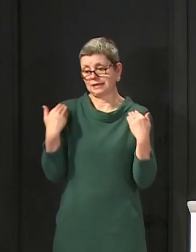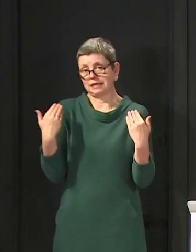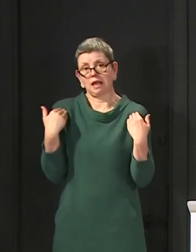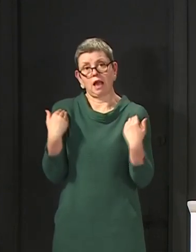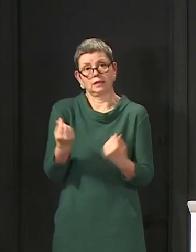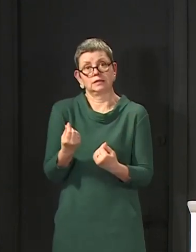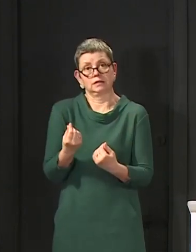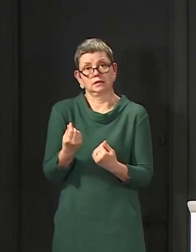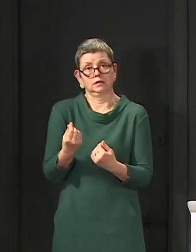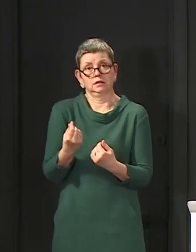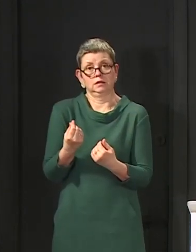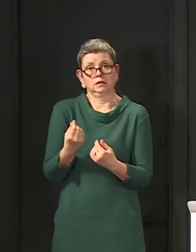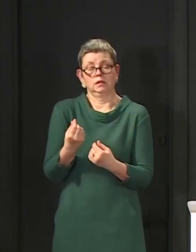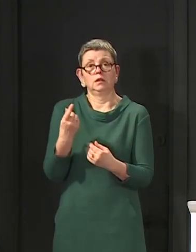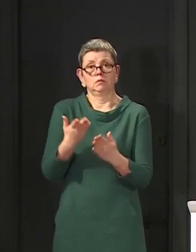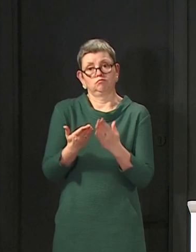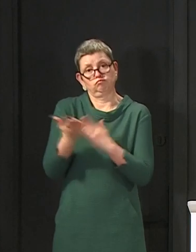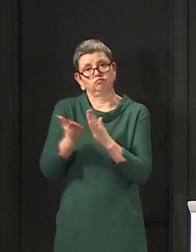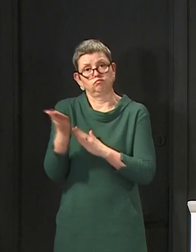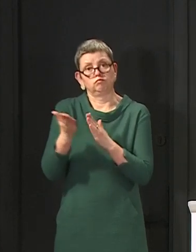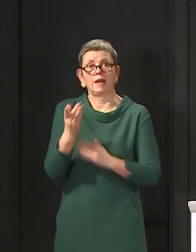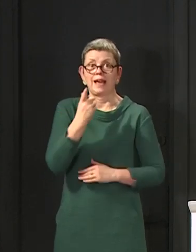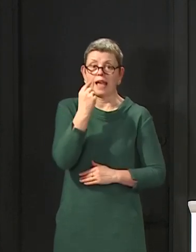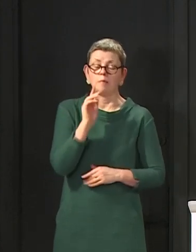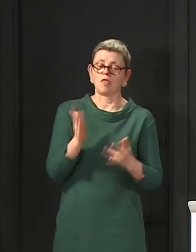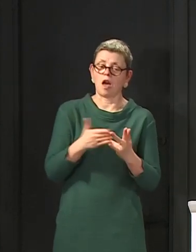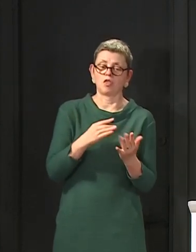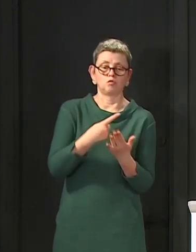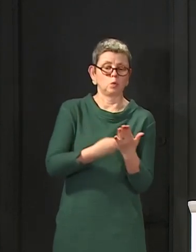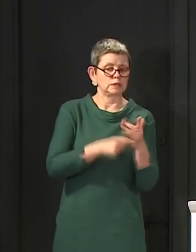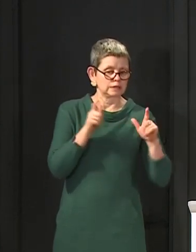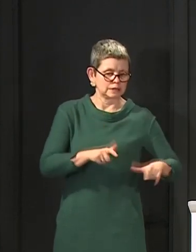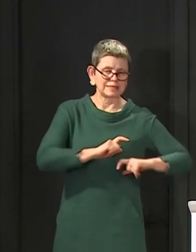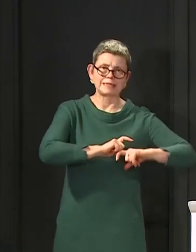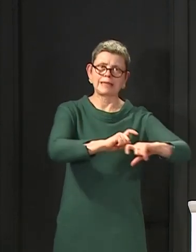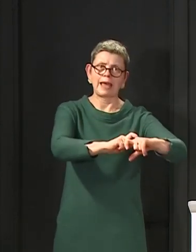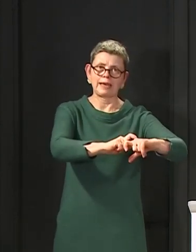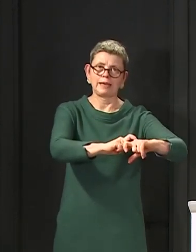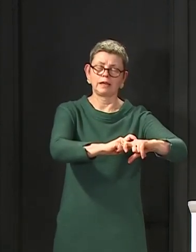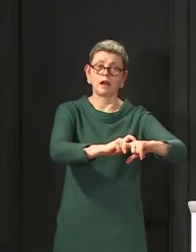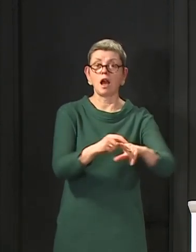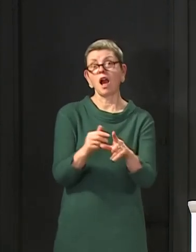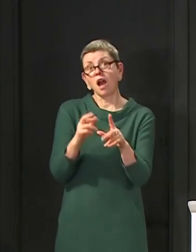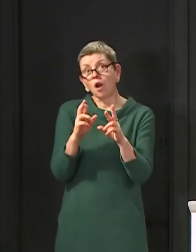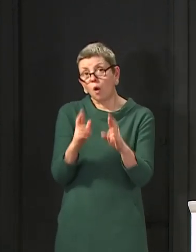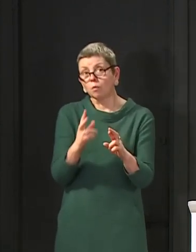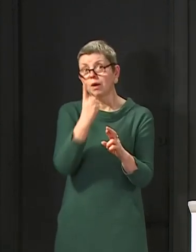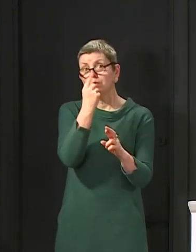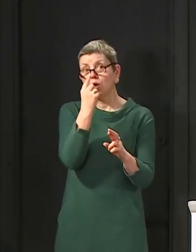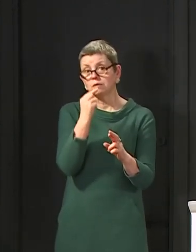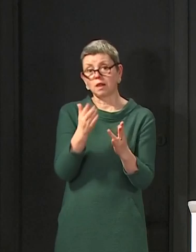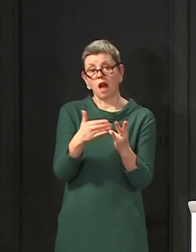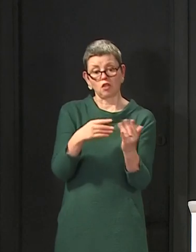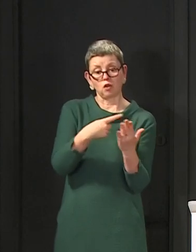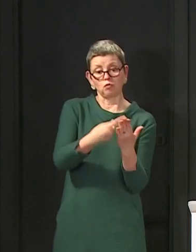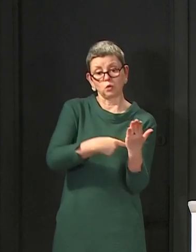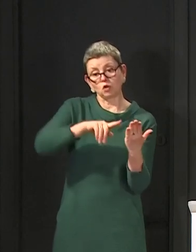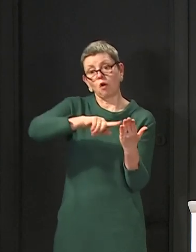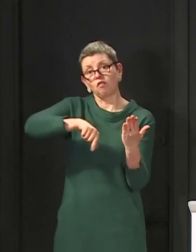current lockdown restrictions remain in place. I very much hope that it will be possible to lift more of them in the days and weeks